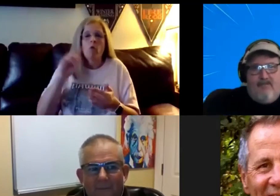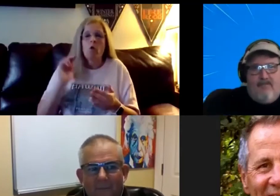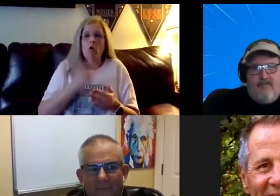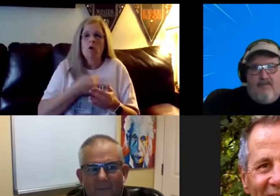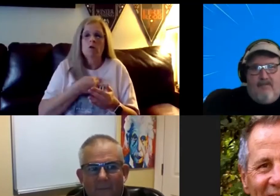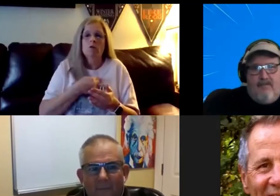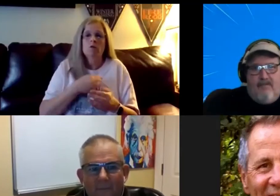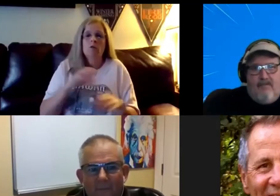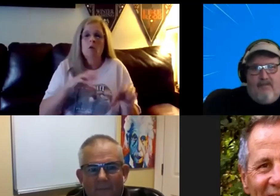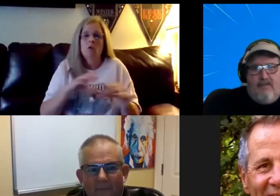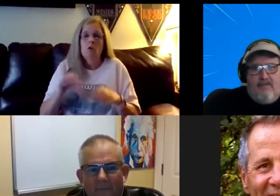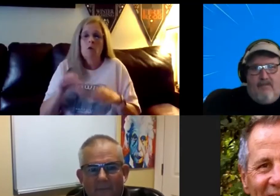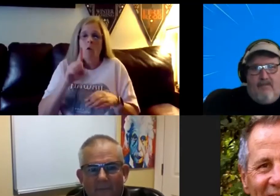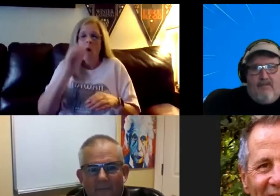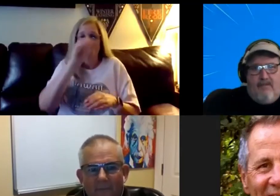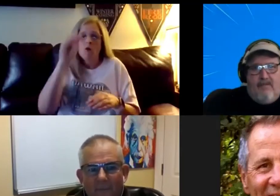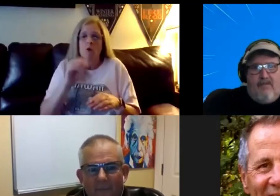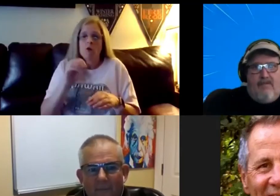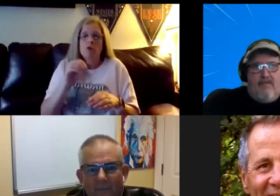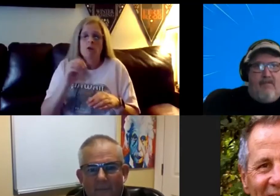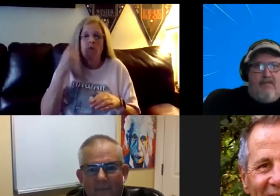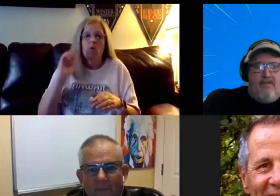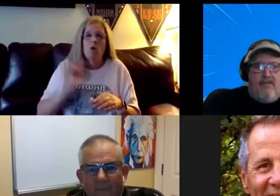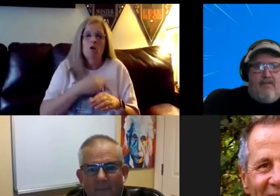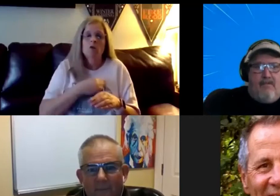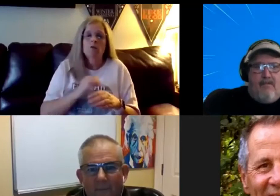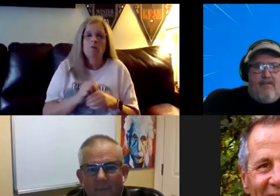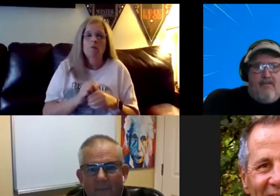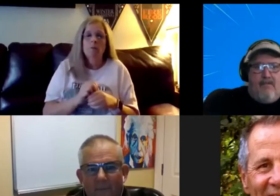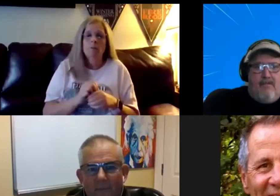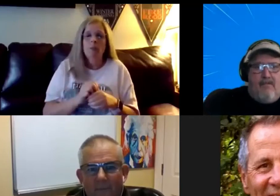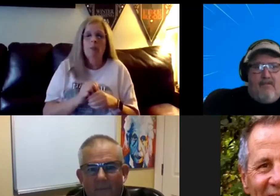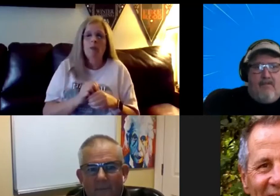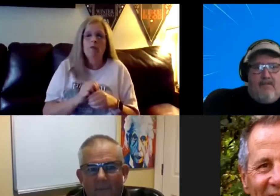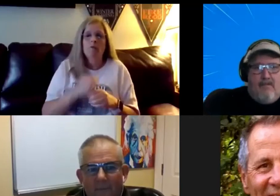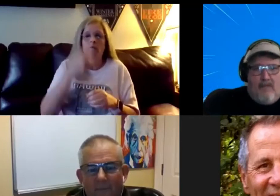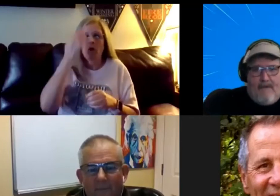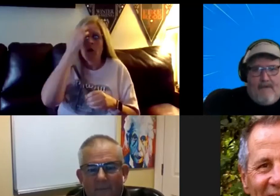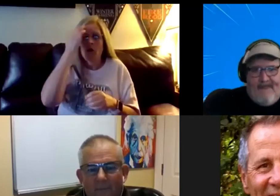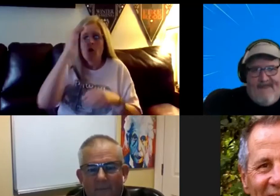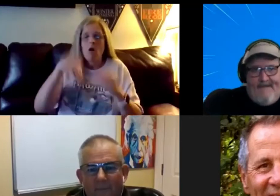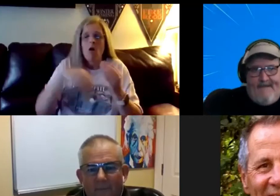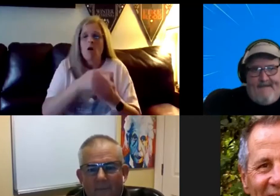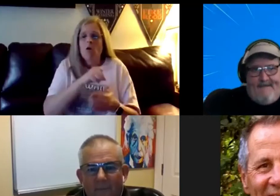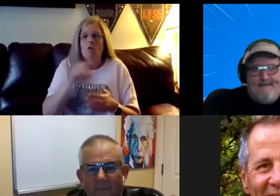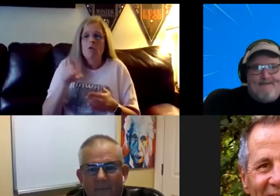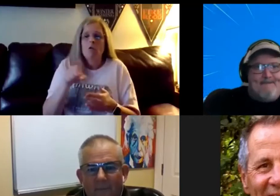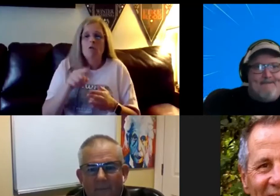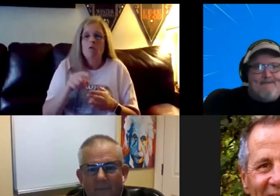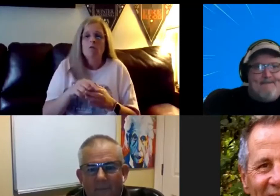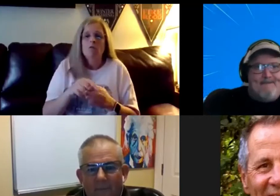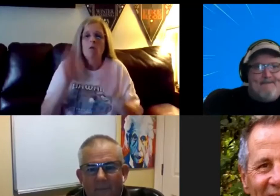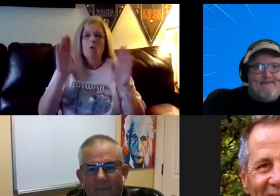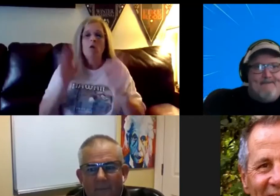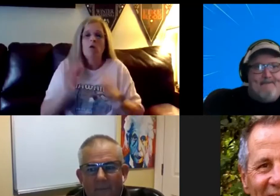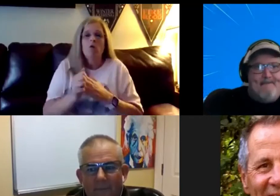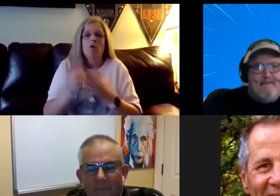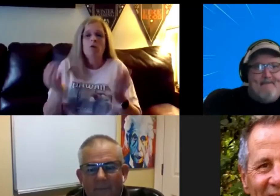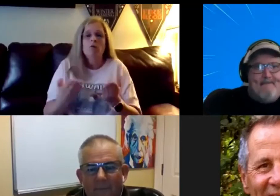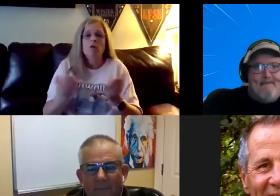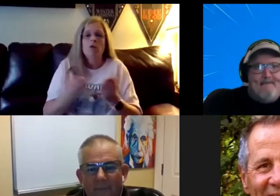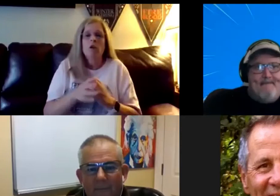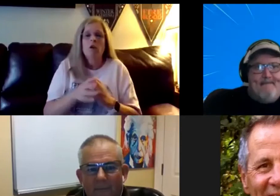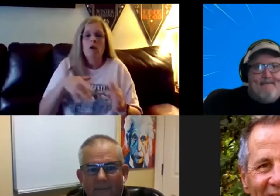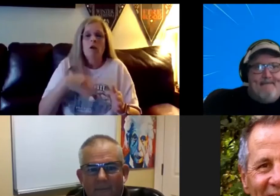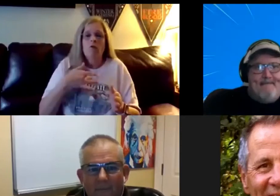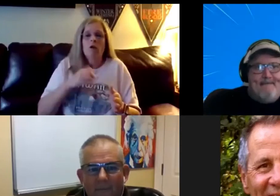it 100% for us. Now, I know all of you wonderful leaders here feel the same